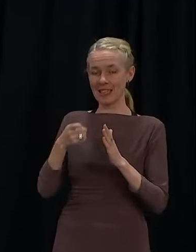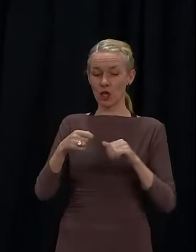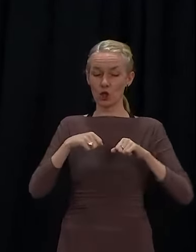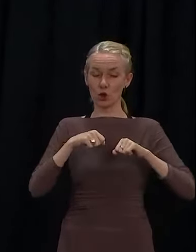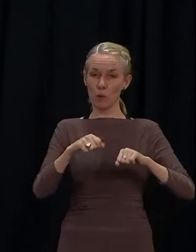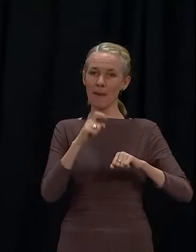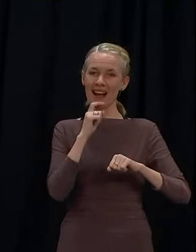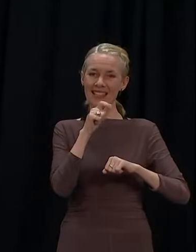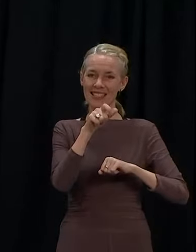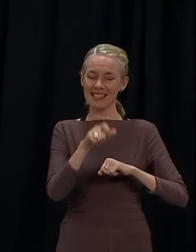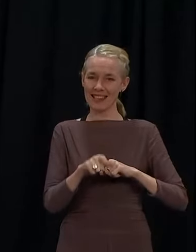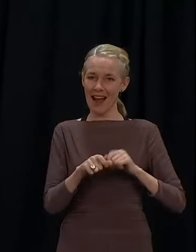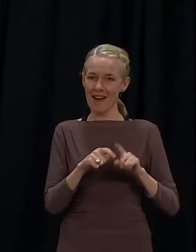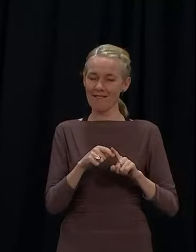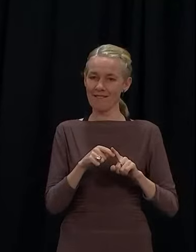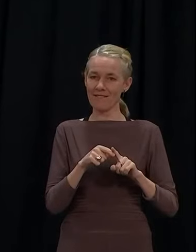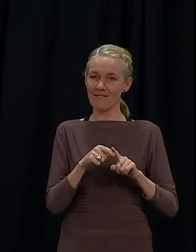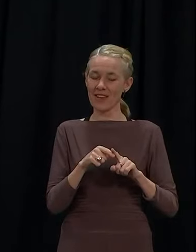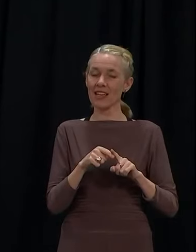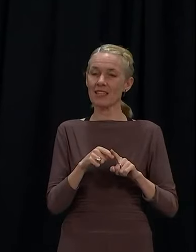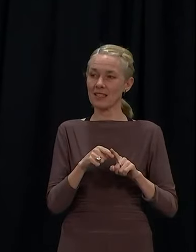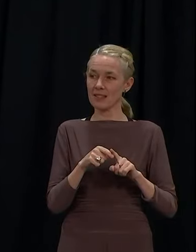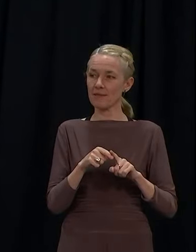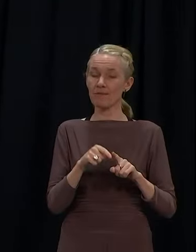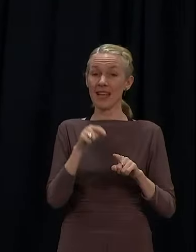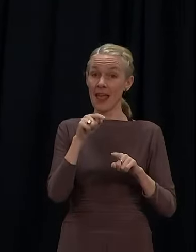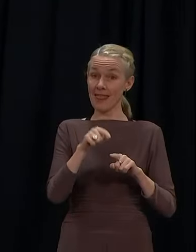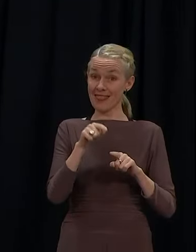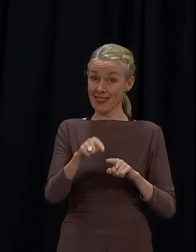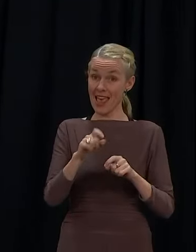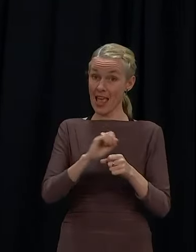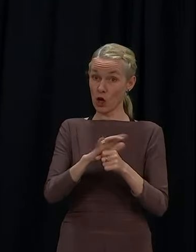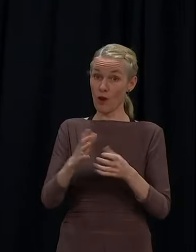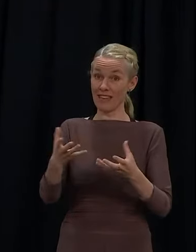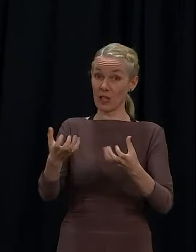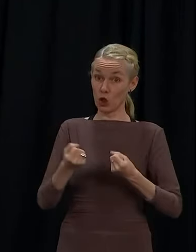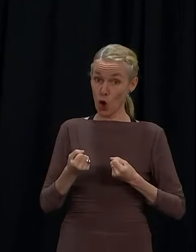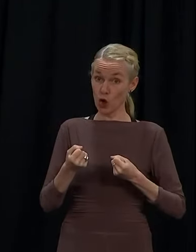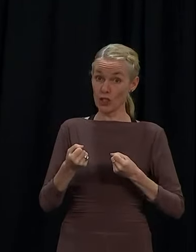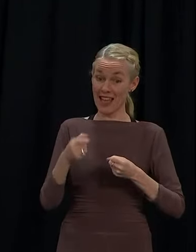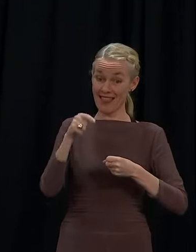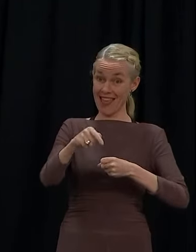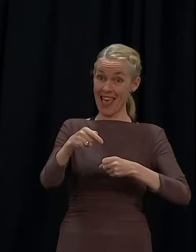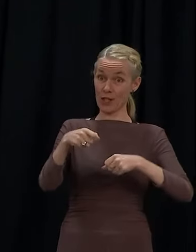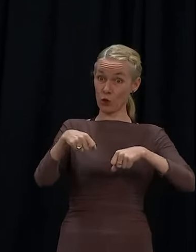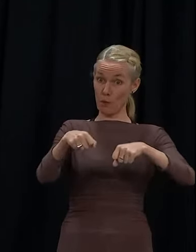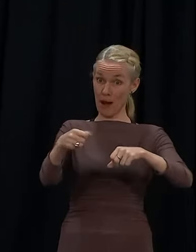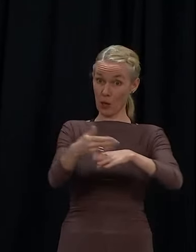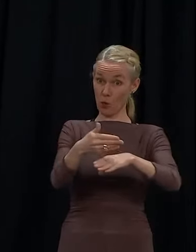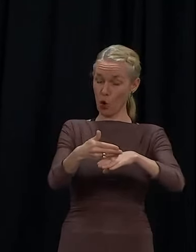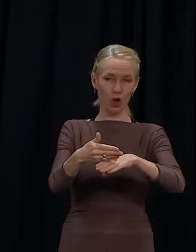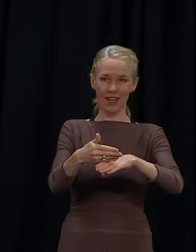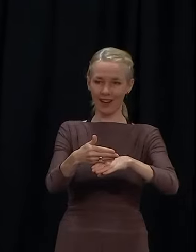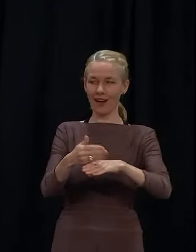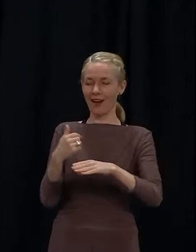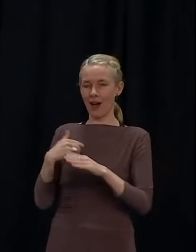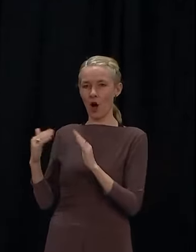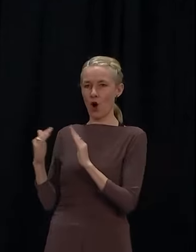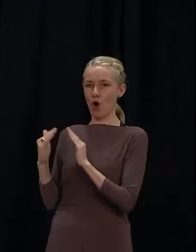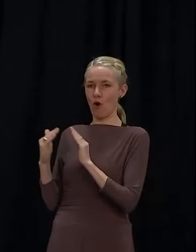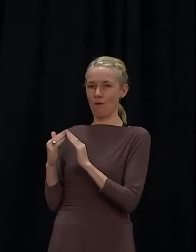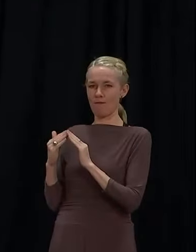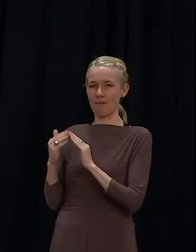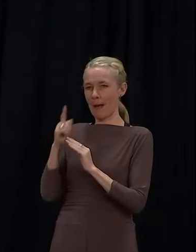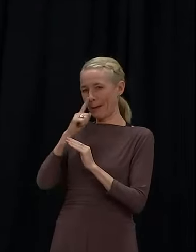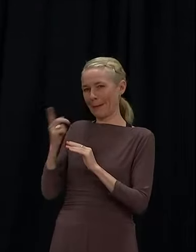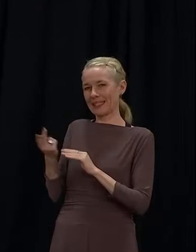a cluster within the outbreak as opposed to being infected in their place of work by someone else. And a question If that helps. How Mark.